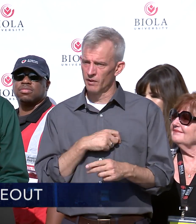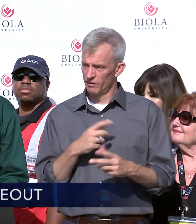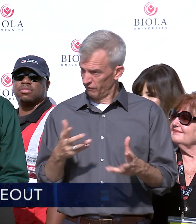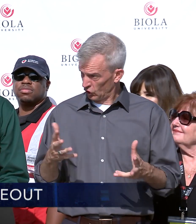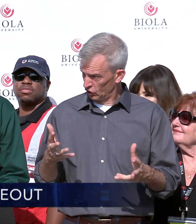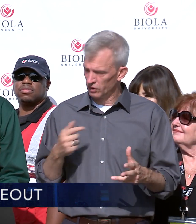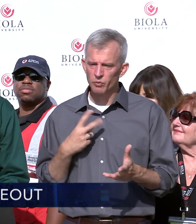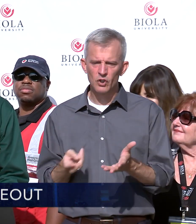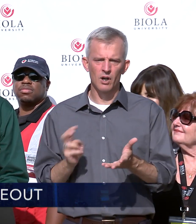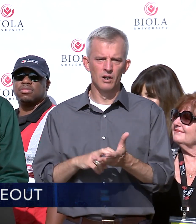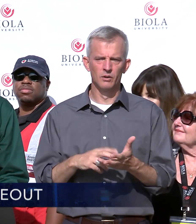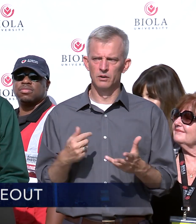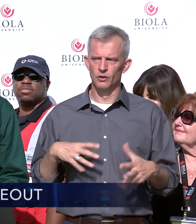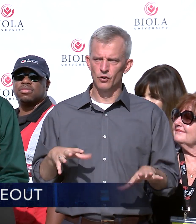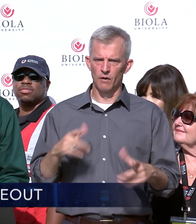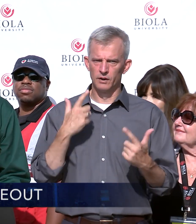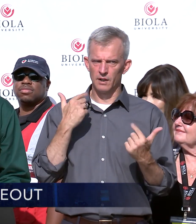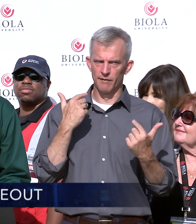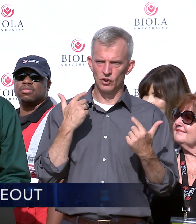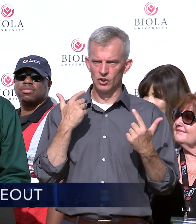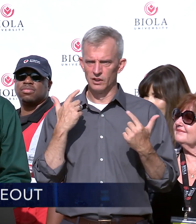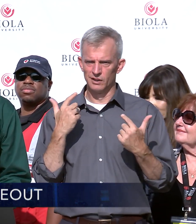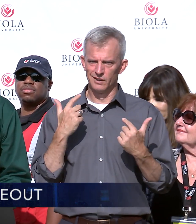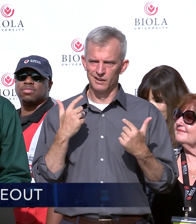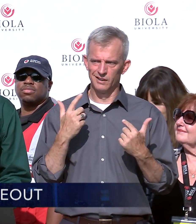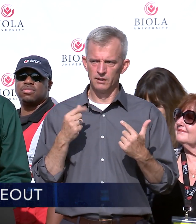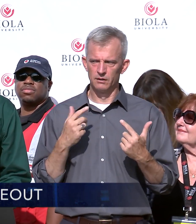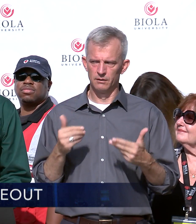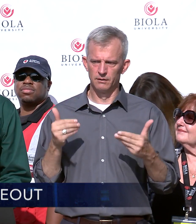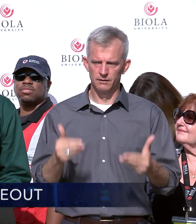and with some nervous laughter, we resumed our meeting.